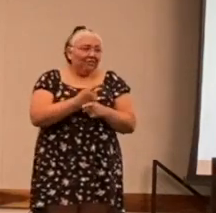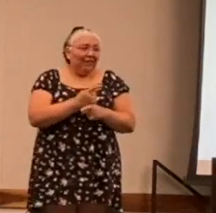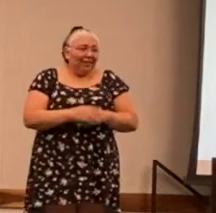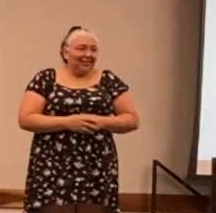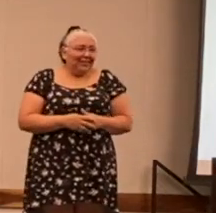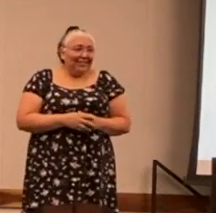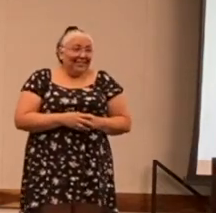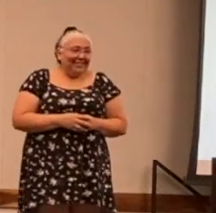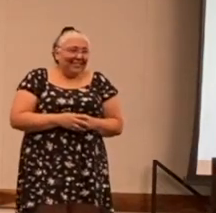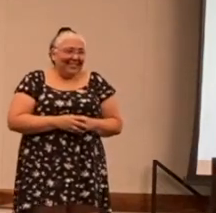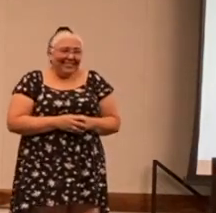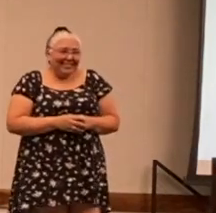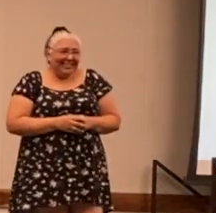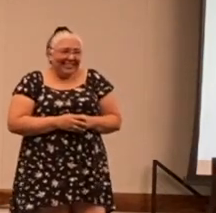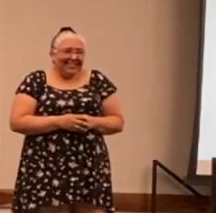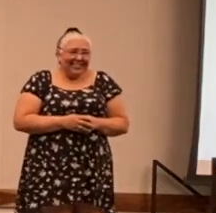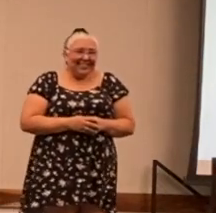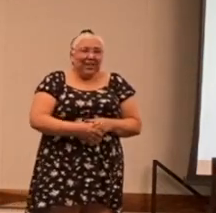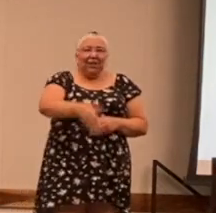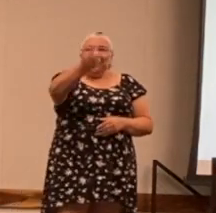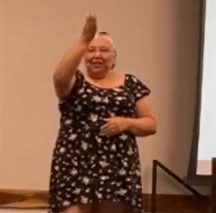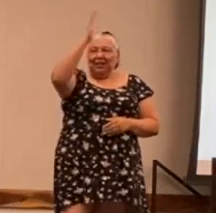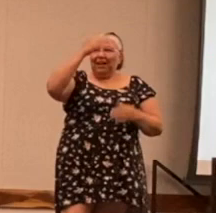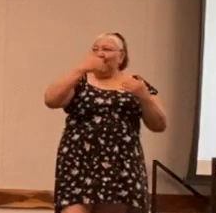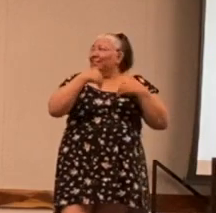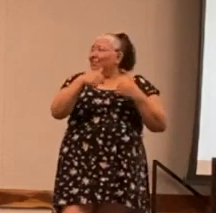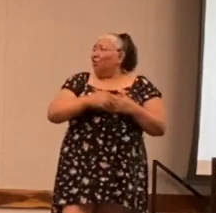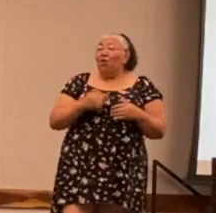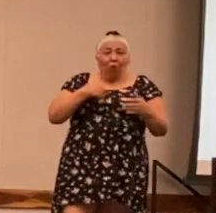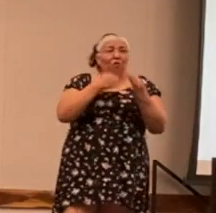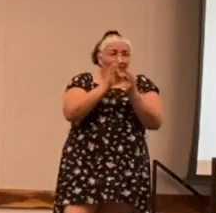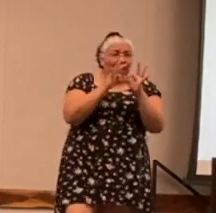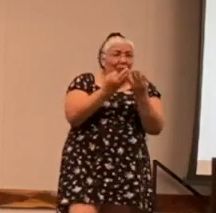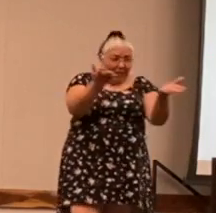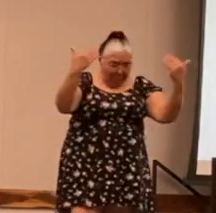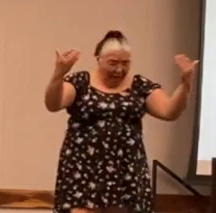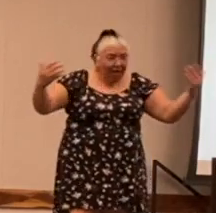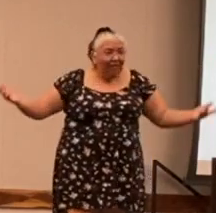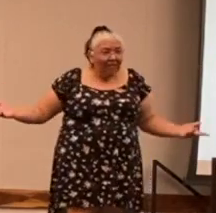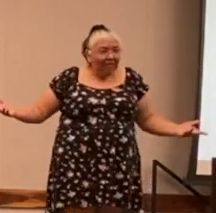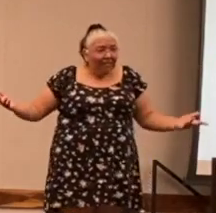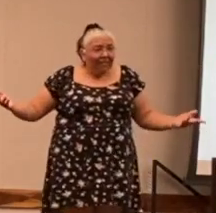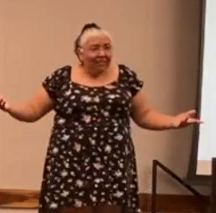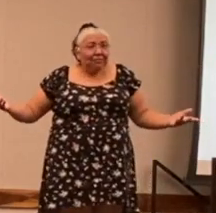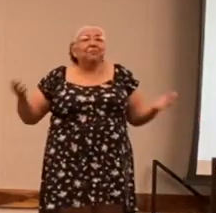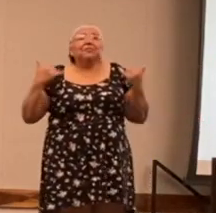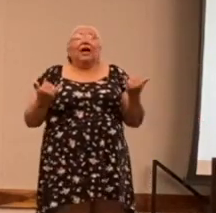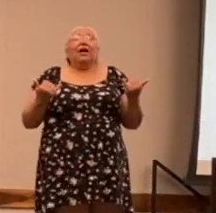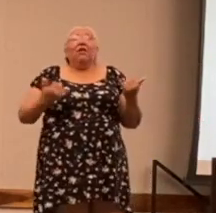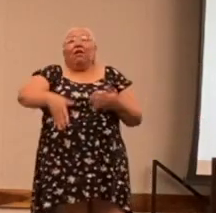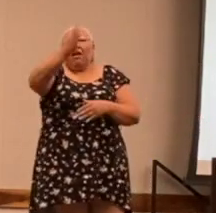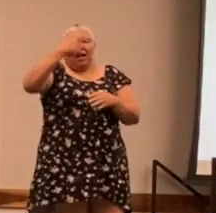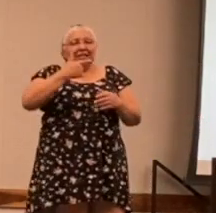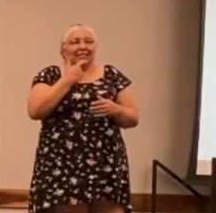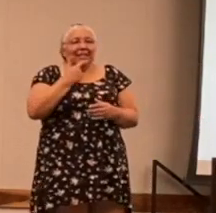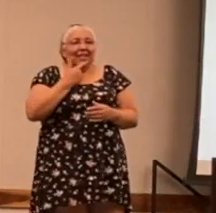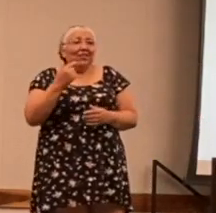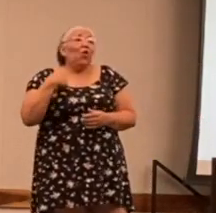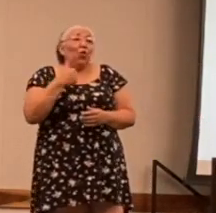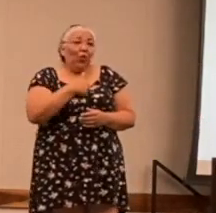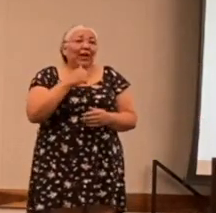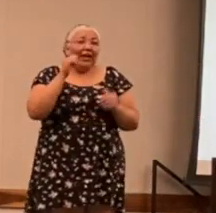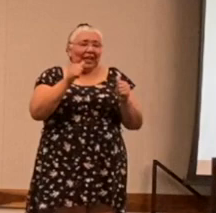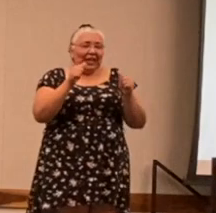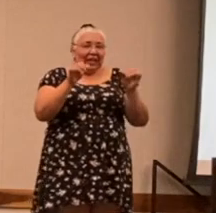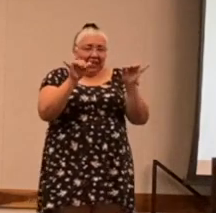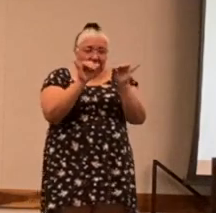Listen, God says this. Right? We're family. Come on, everybody. Right? So God even says that we can